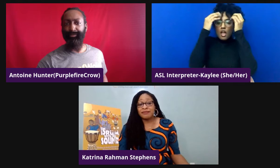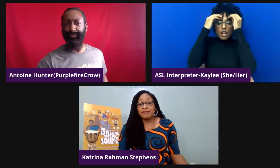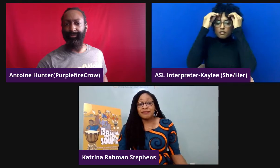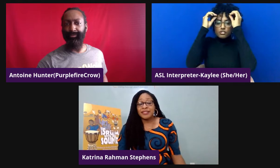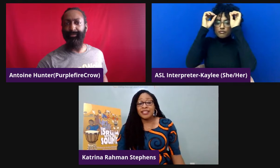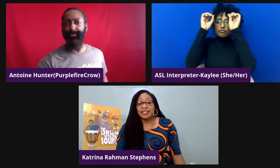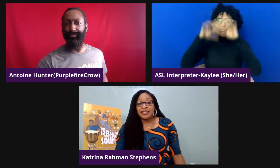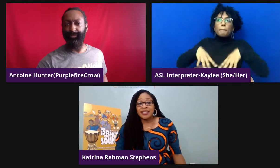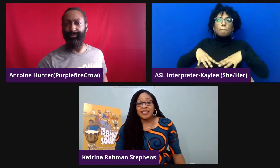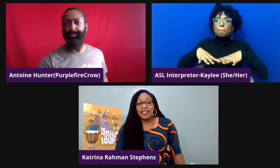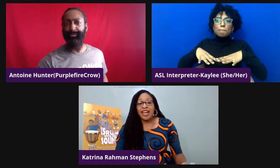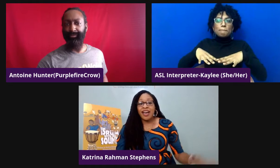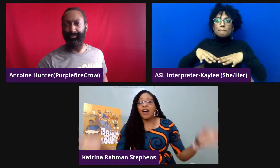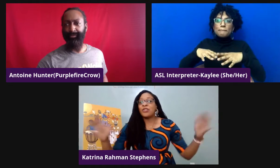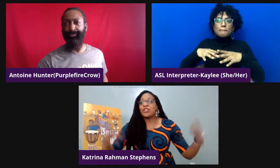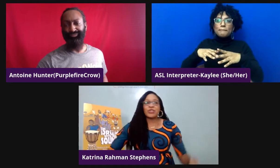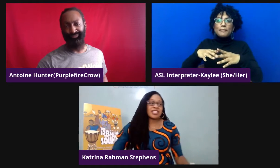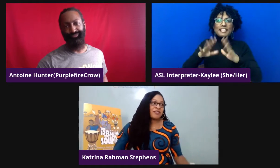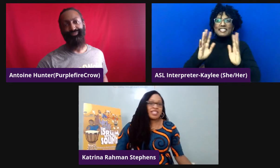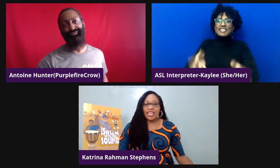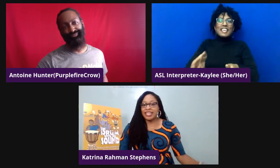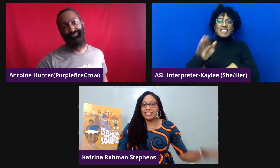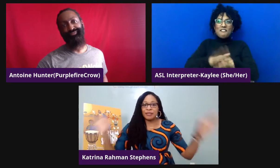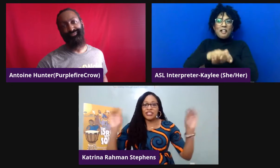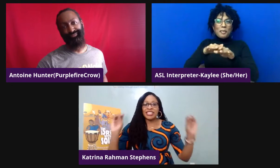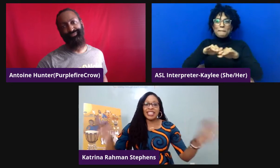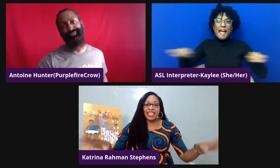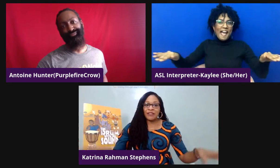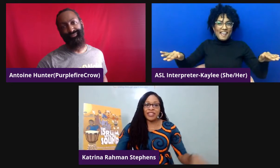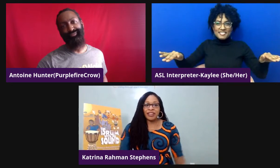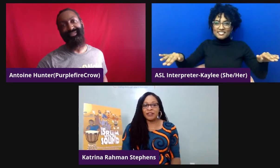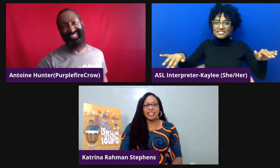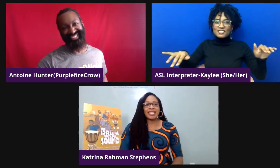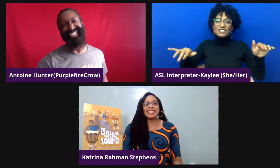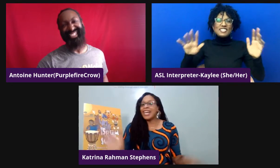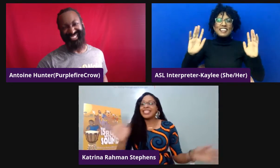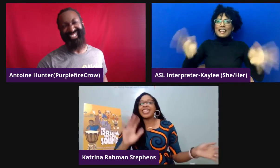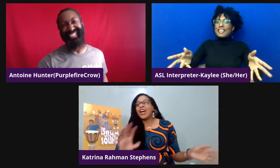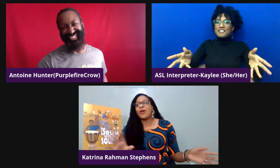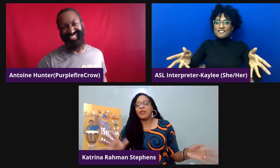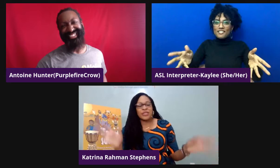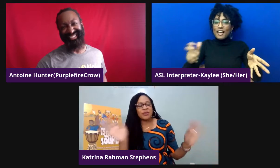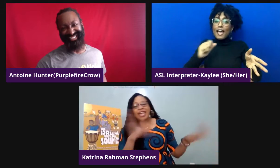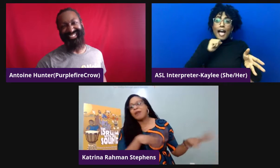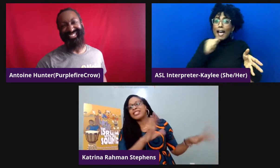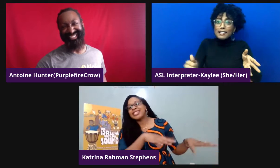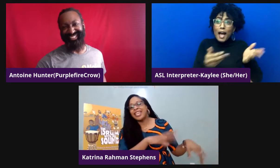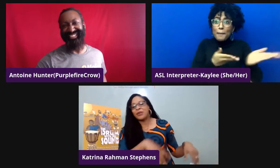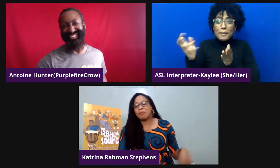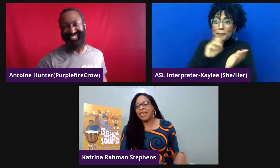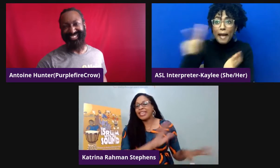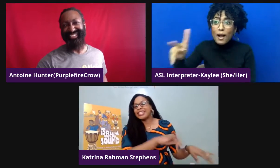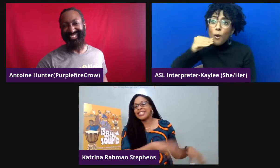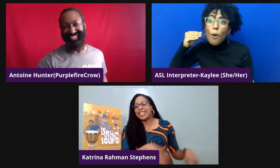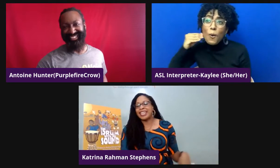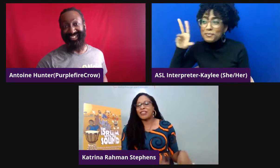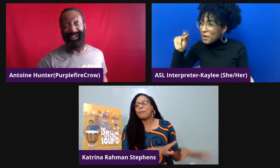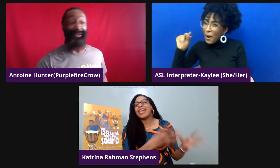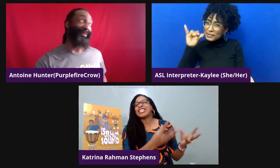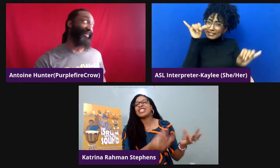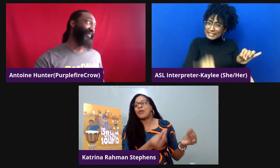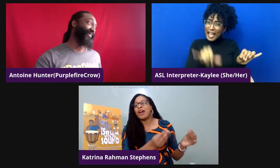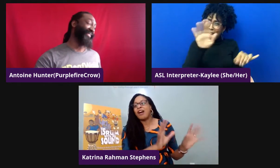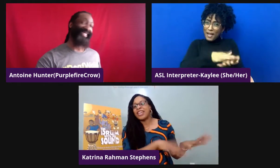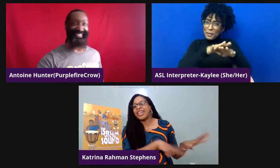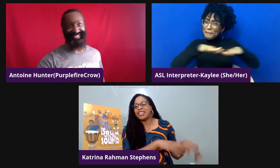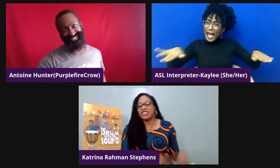mat. All the stress of the day to be just left there. Not take it home with you. Allow it to stay on the mat. It can stay there. The